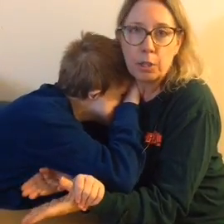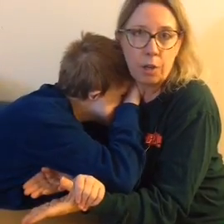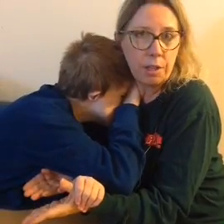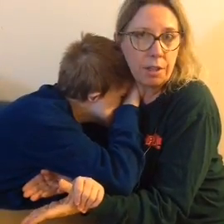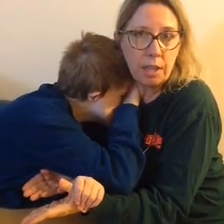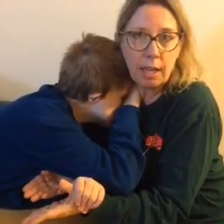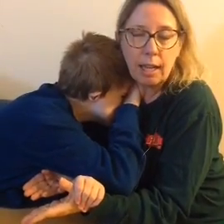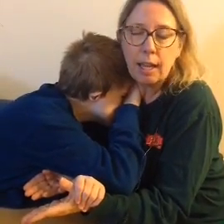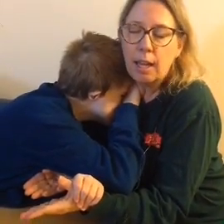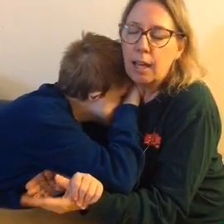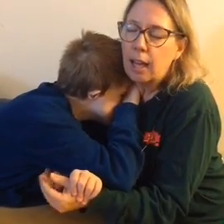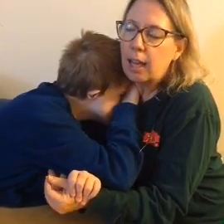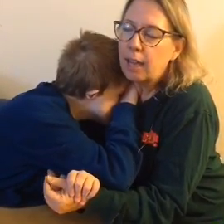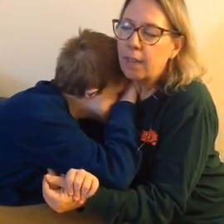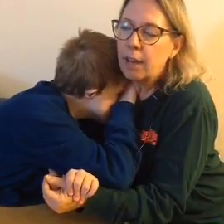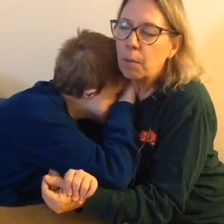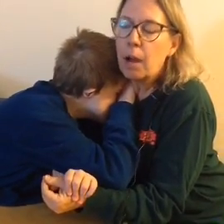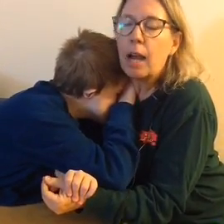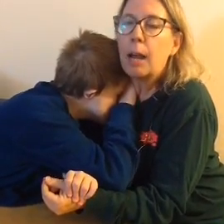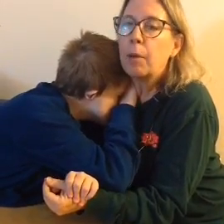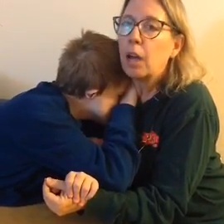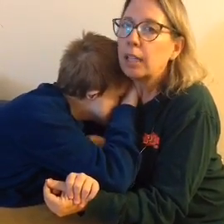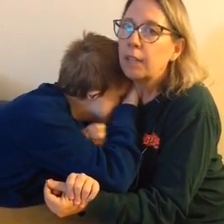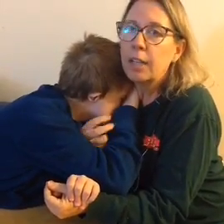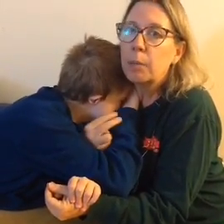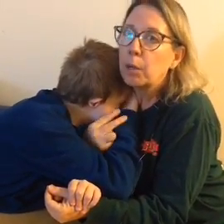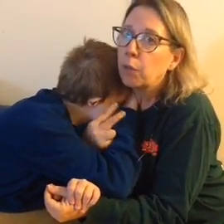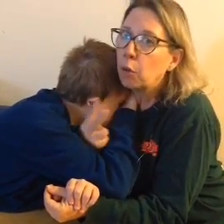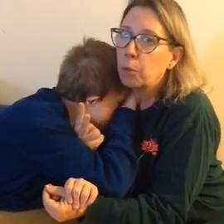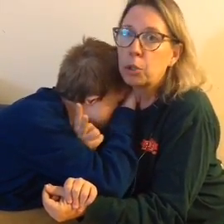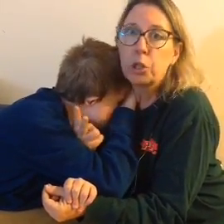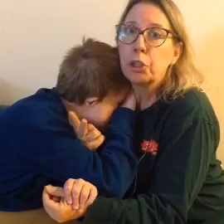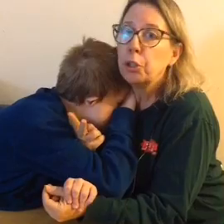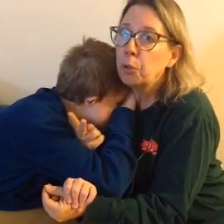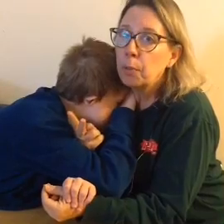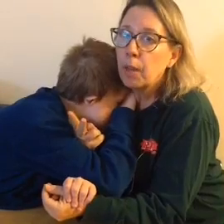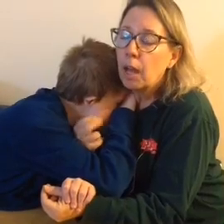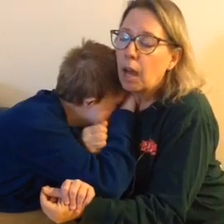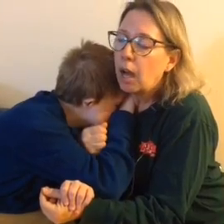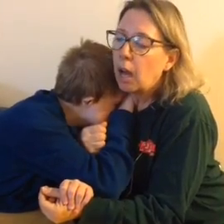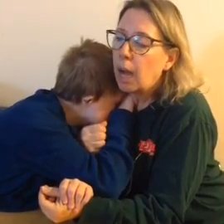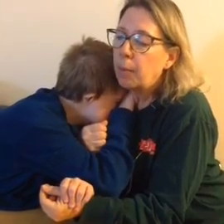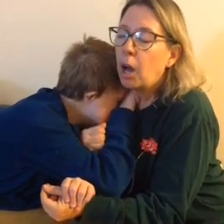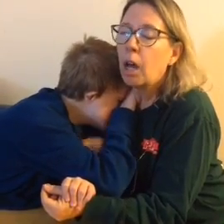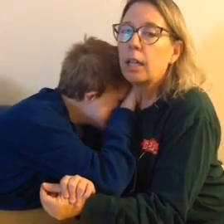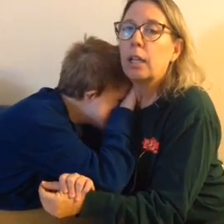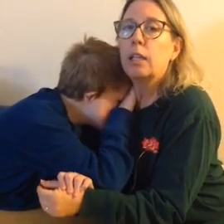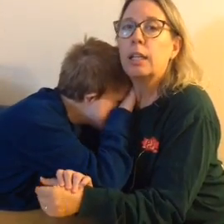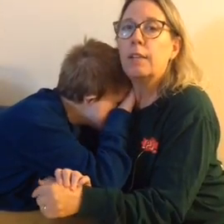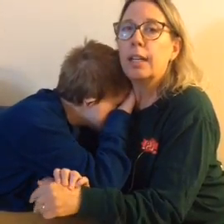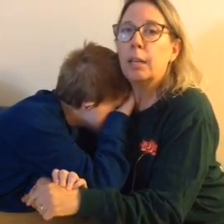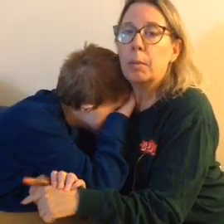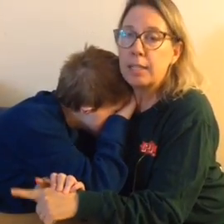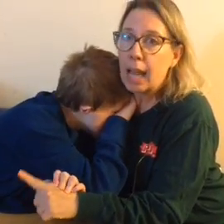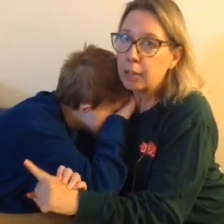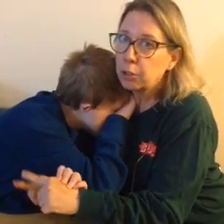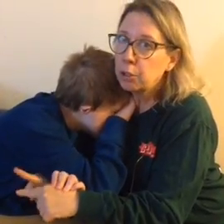or the thing, and thereby I'm not giving him a verbal clue. I'm not giving him a tactile clue.